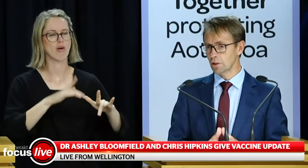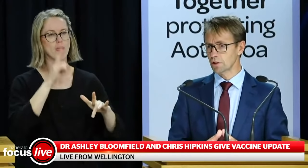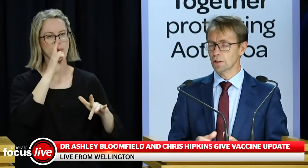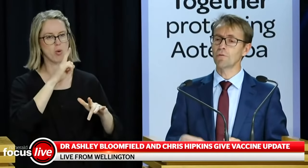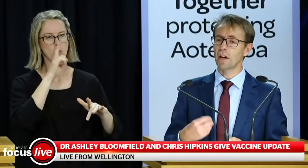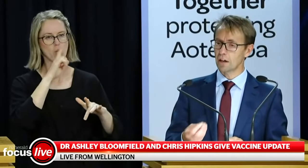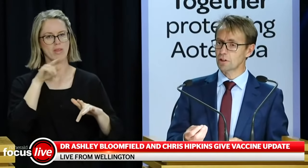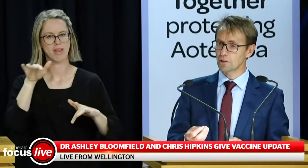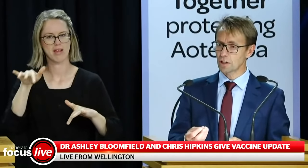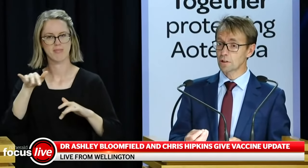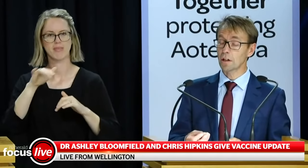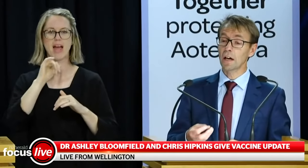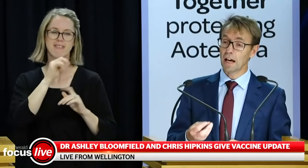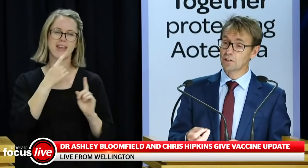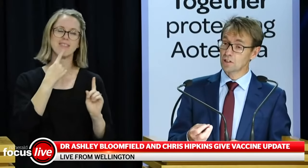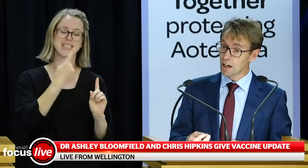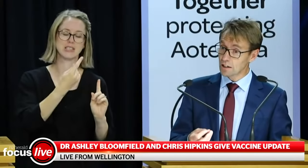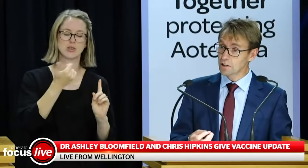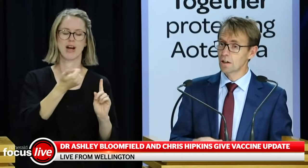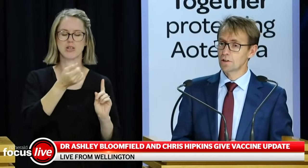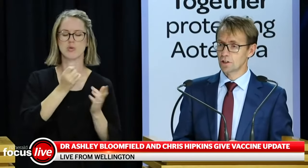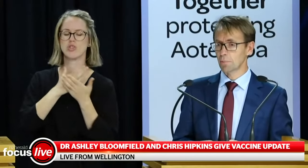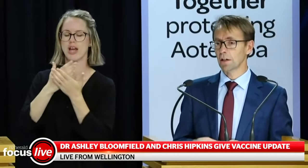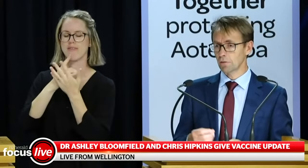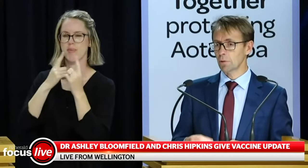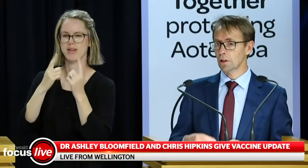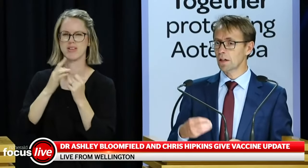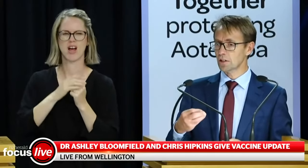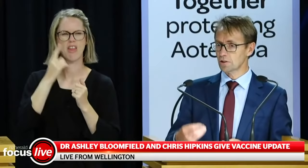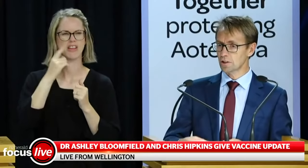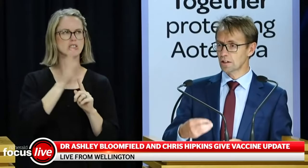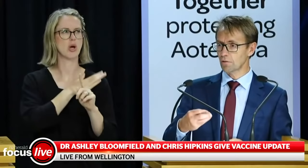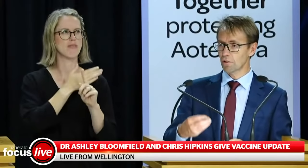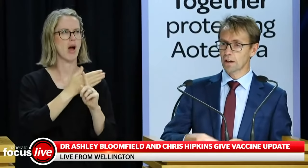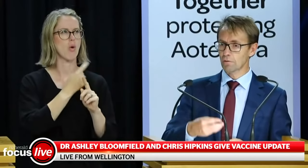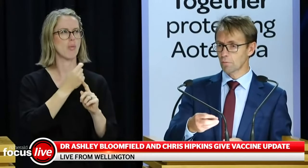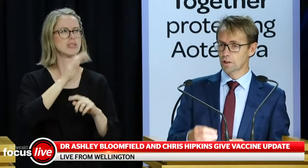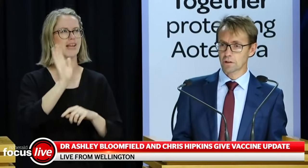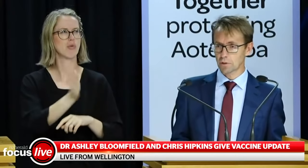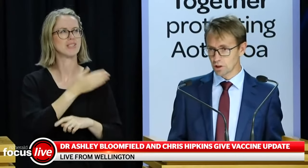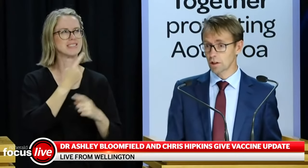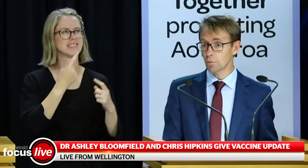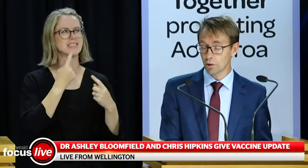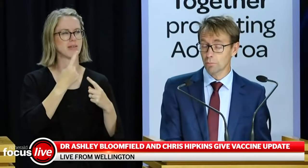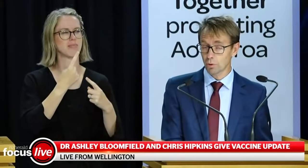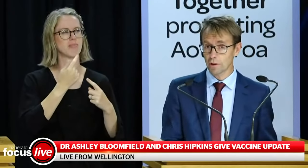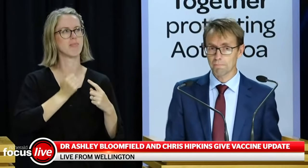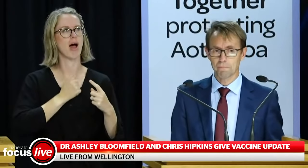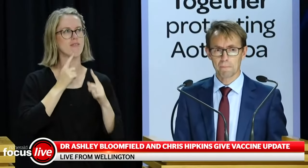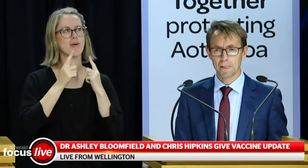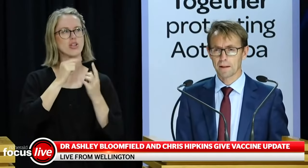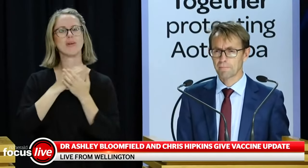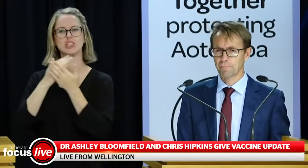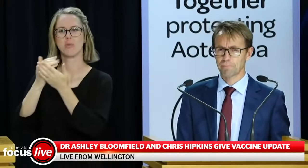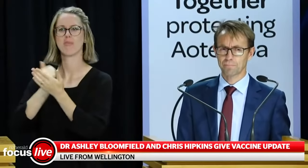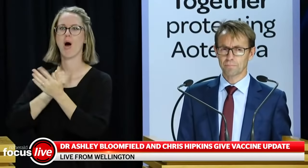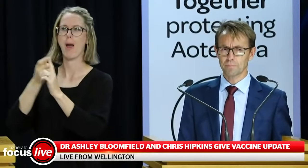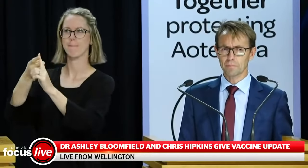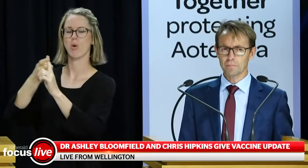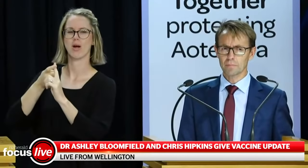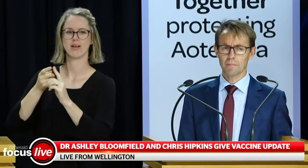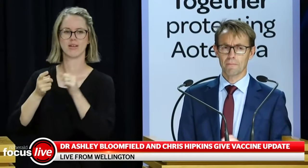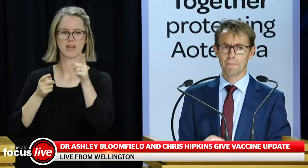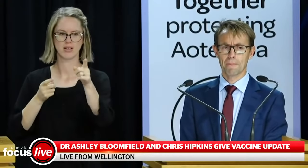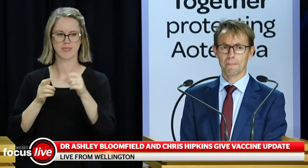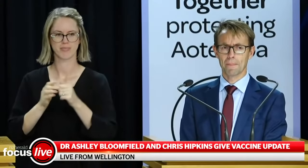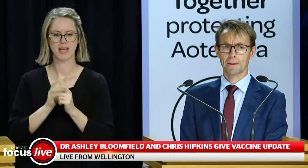is on that register, if they have consented. And to date, just about everybody has consented for that information to be shared with their employer. Testing of